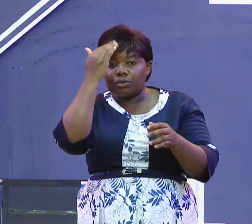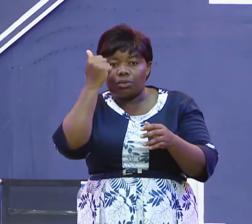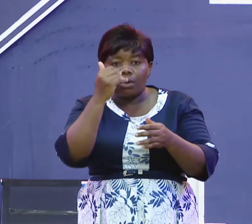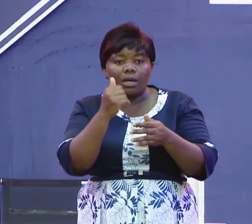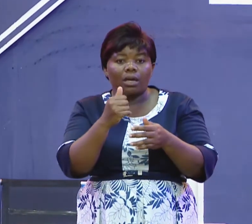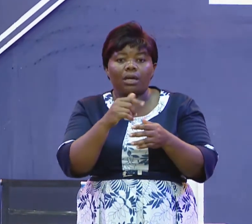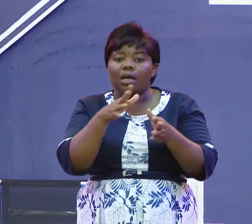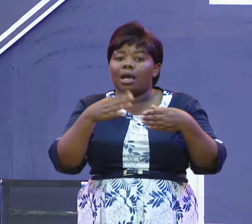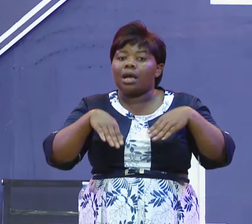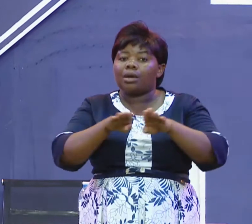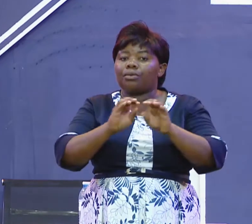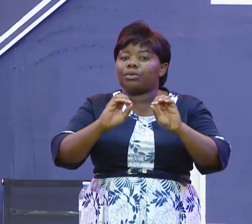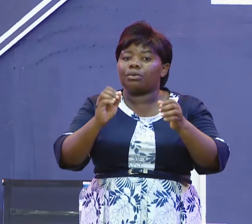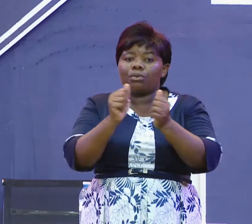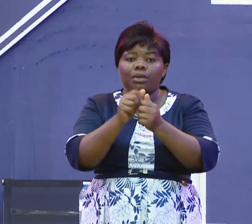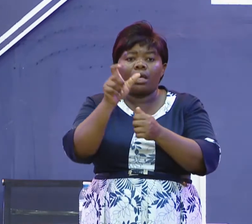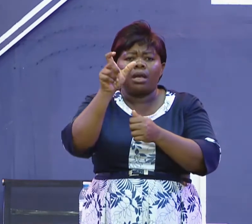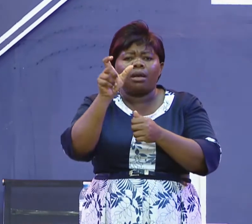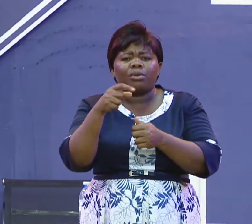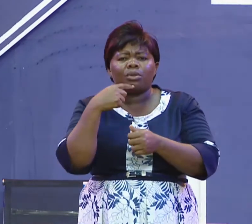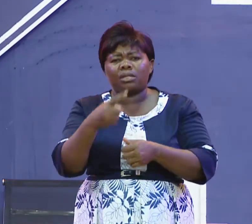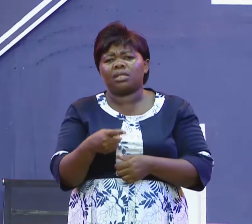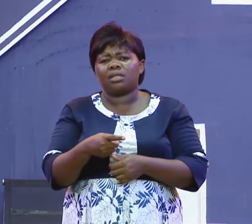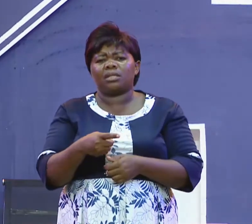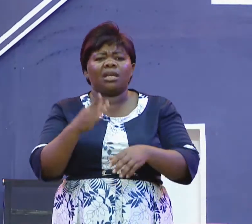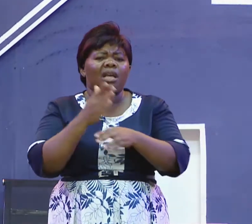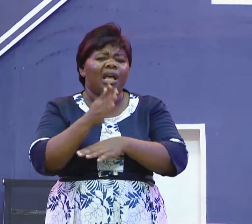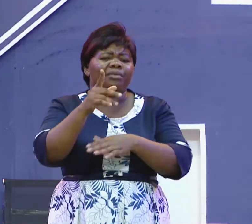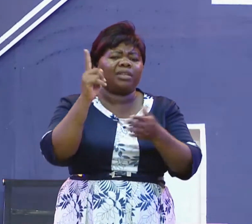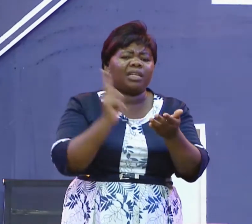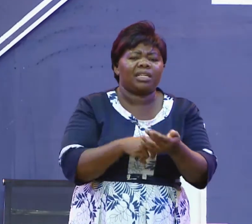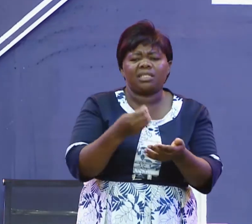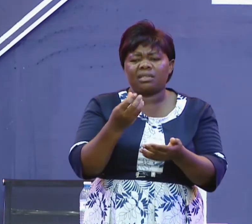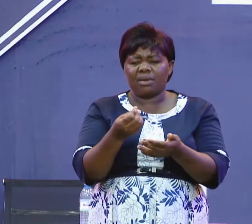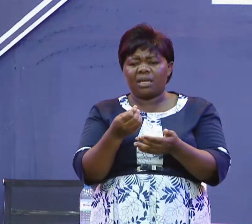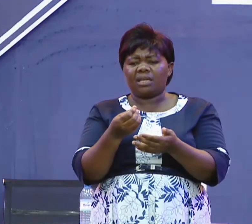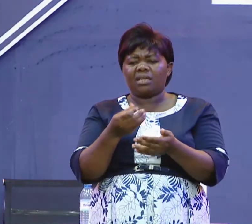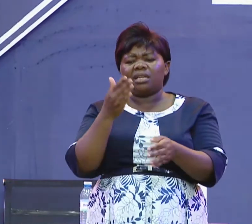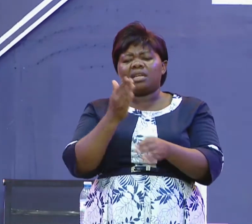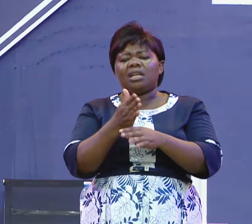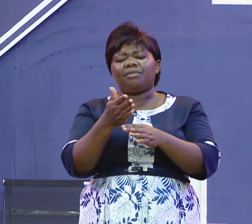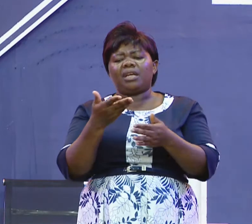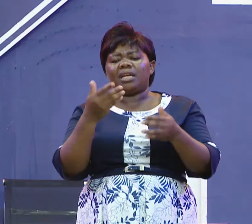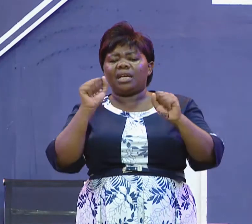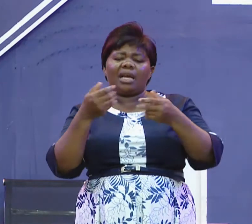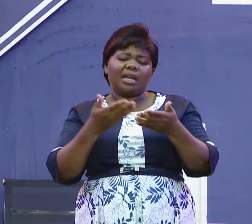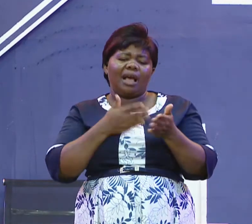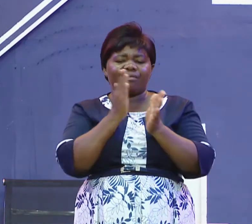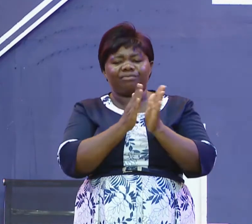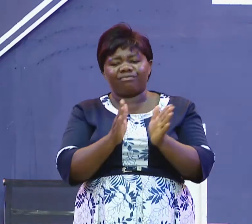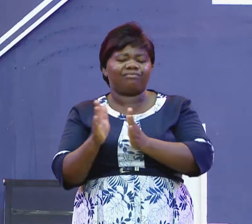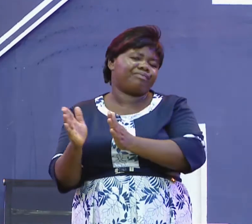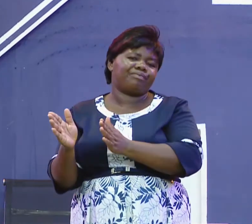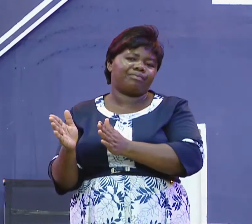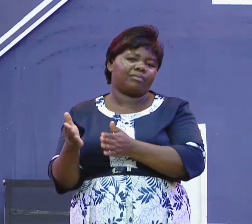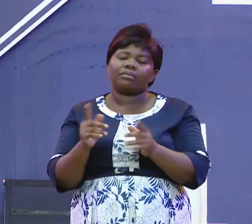muntu agamba nti we mali we namalo funa sente ngandi okanfuna plani. It's the reason as to why I don't agree with someone who says,